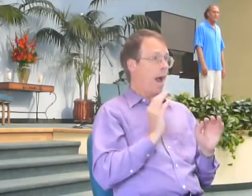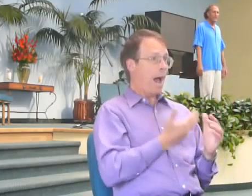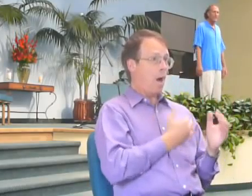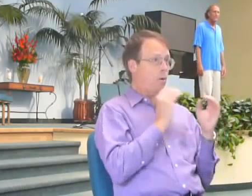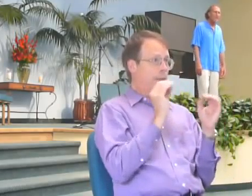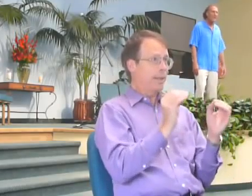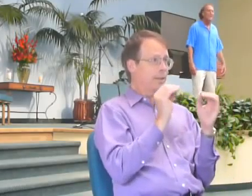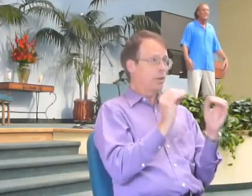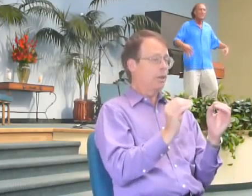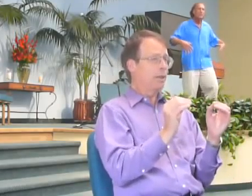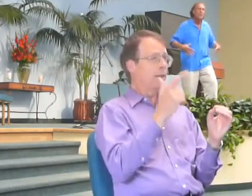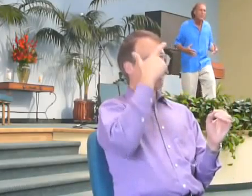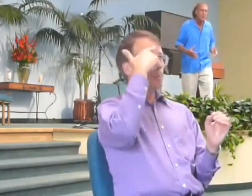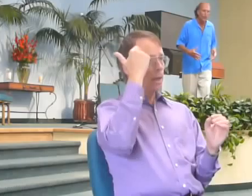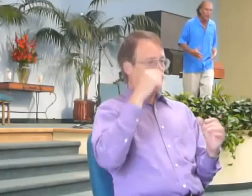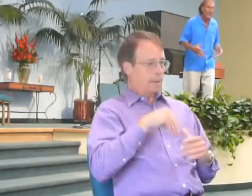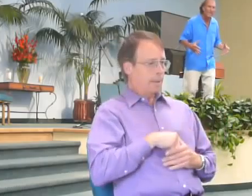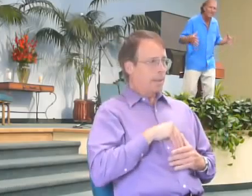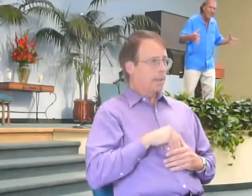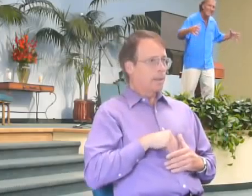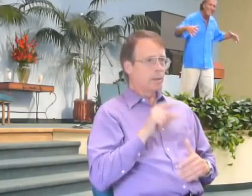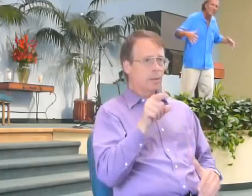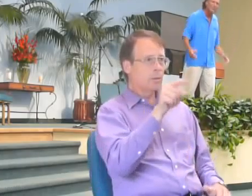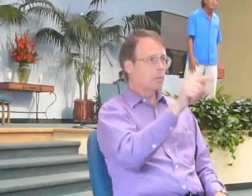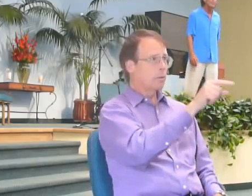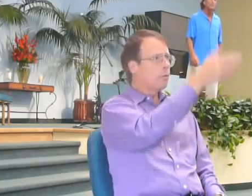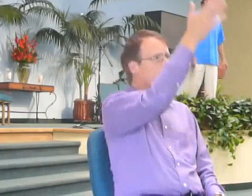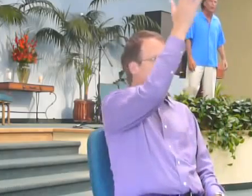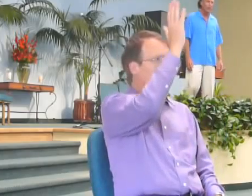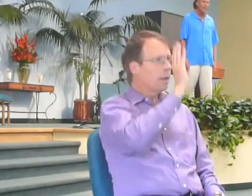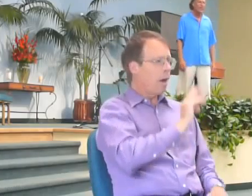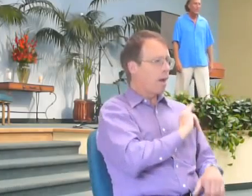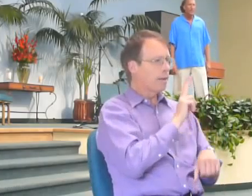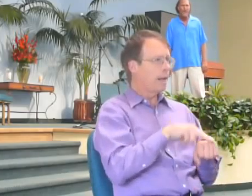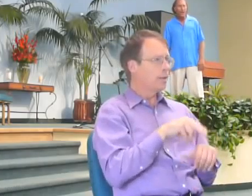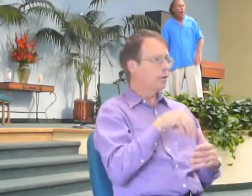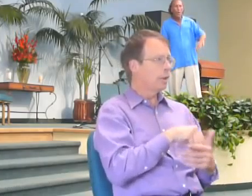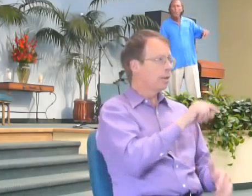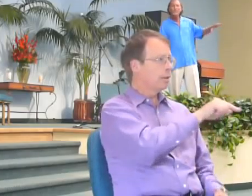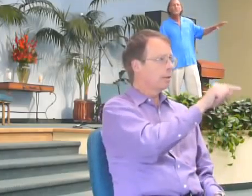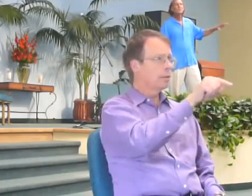new song, you want to come up with a new idea, and you've got to be still, be quiet.